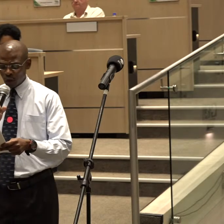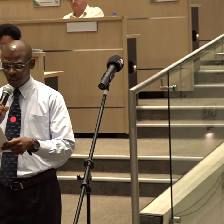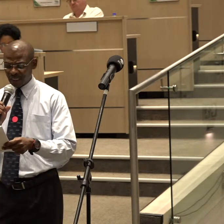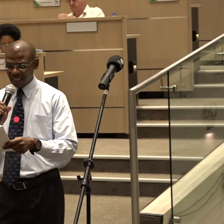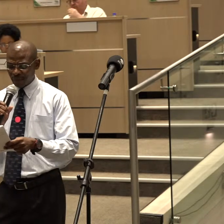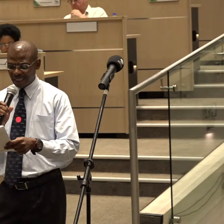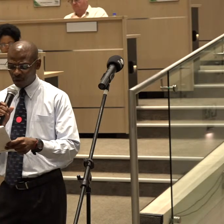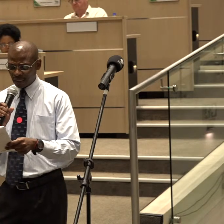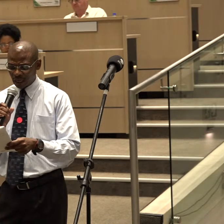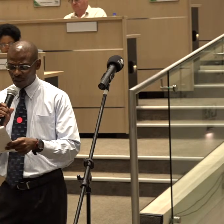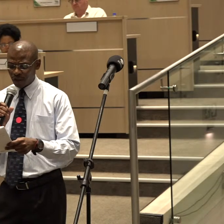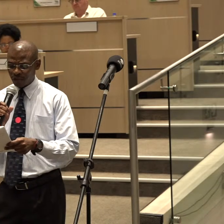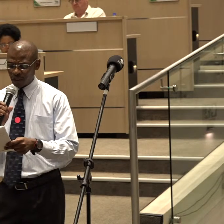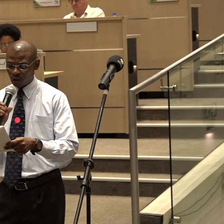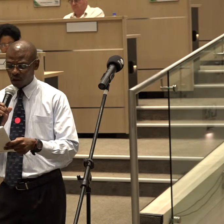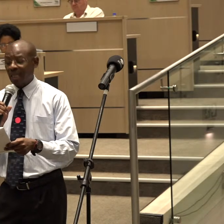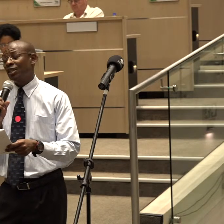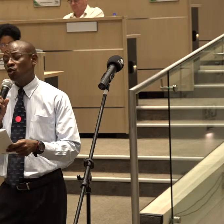quantity